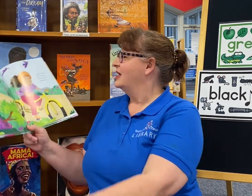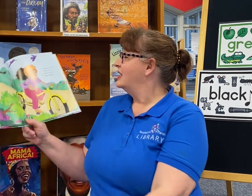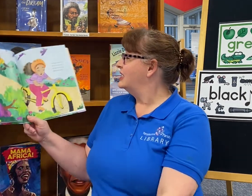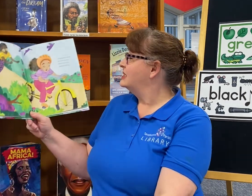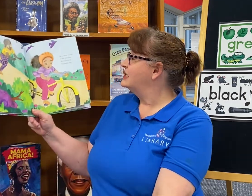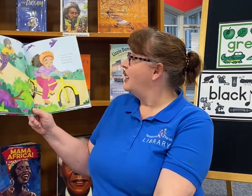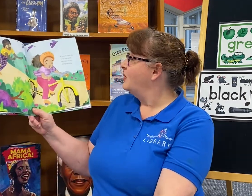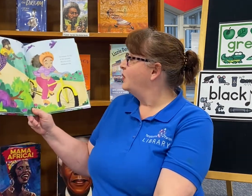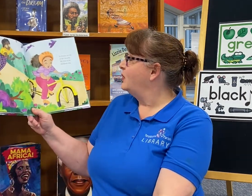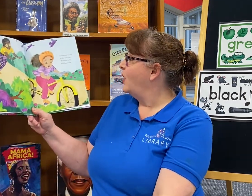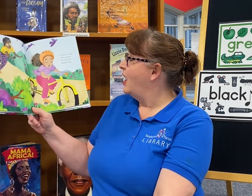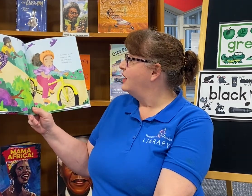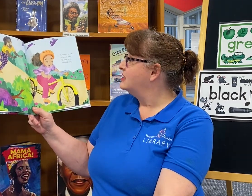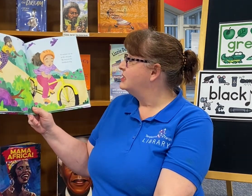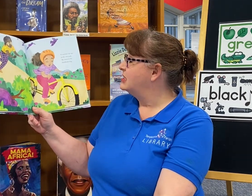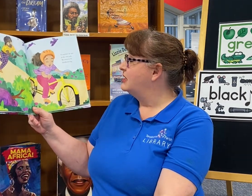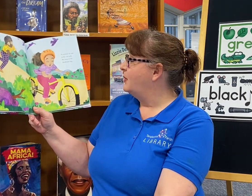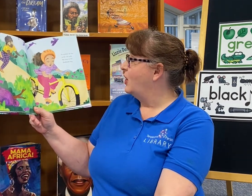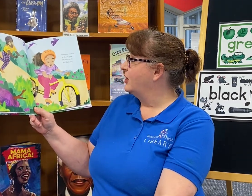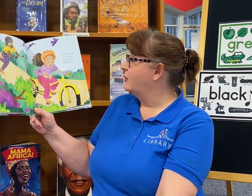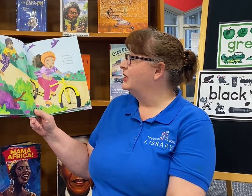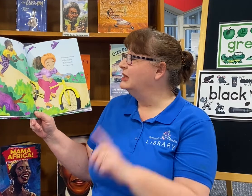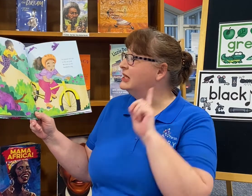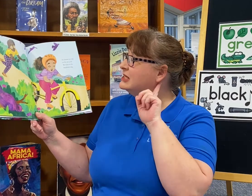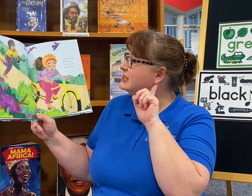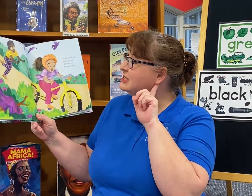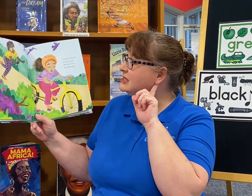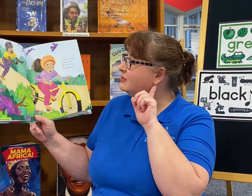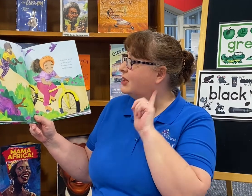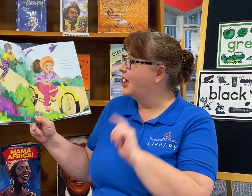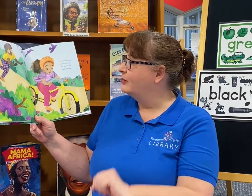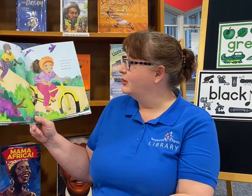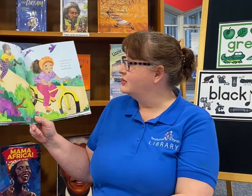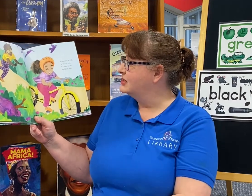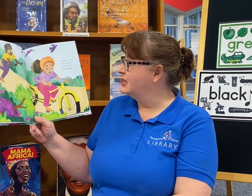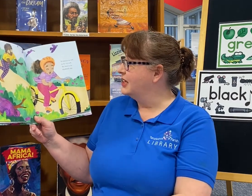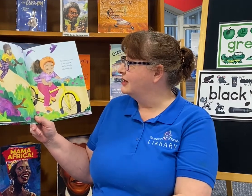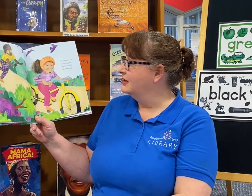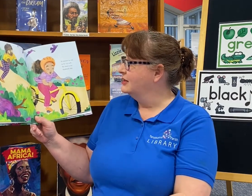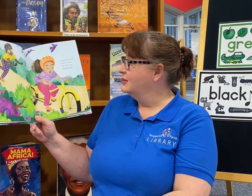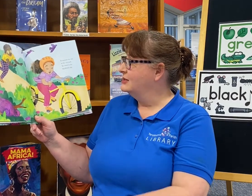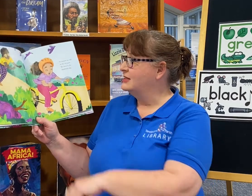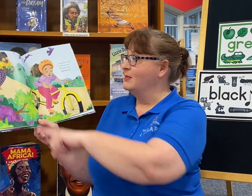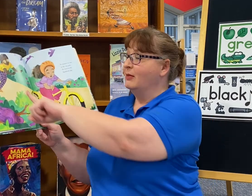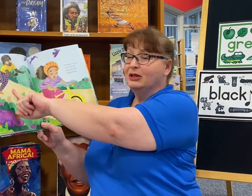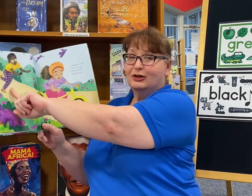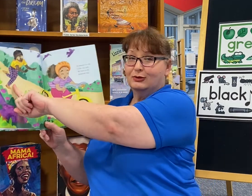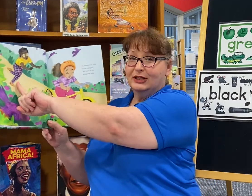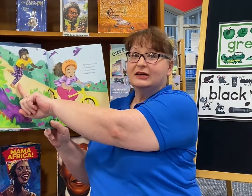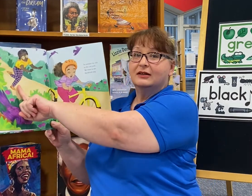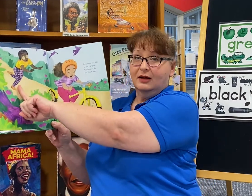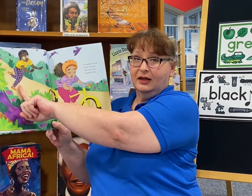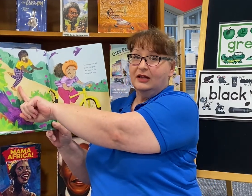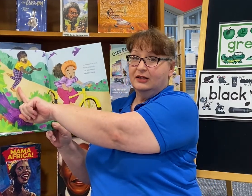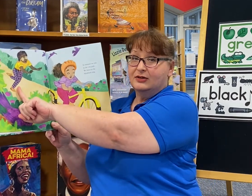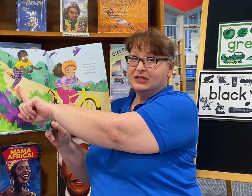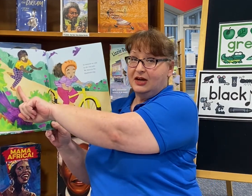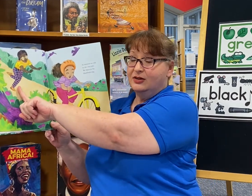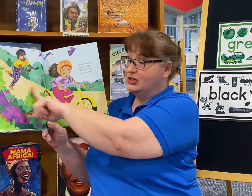In the summer, we ride to the city park and we listen to the blackbirds sing. Does Mama look really like a little scared that she's